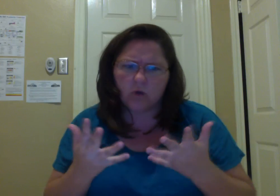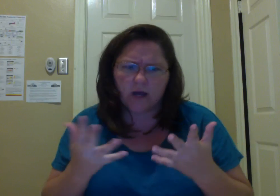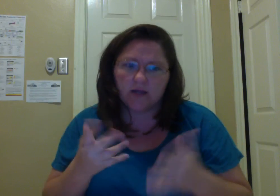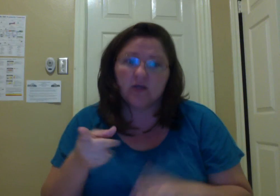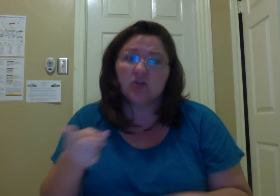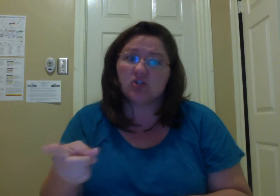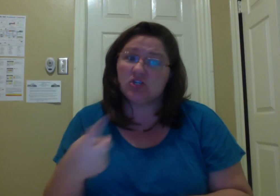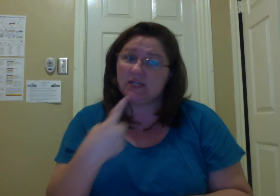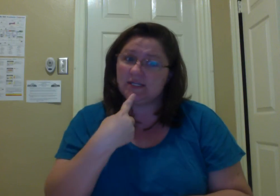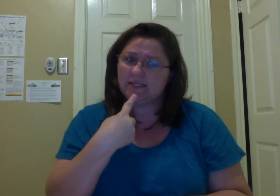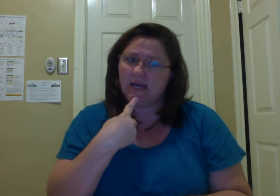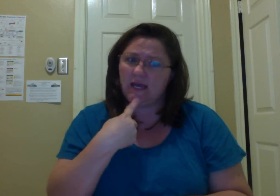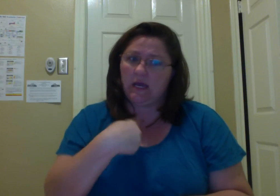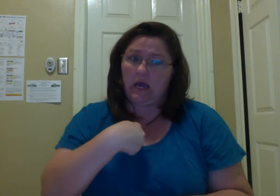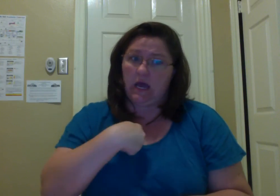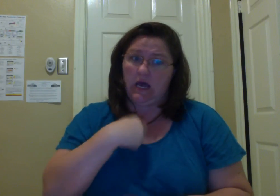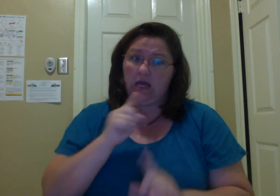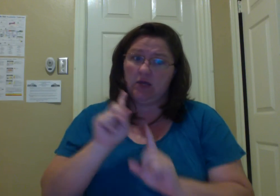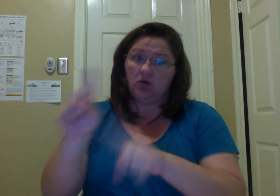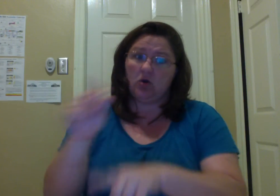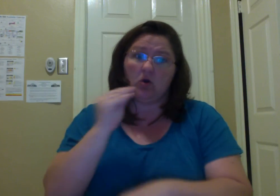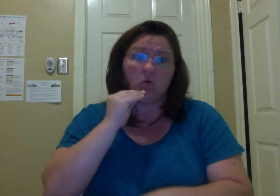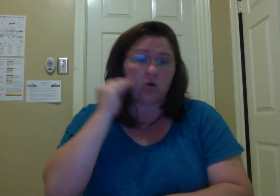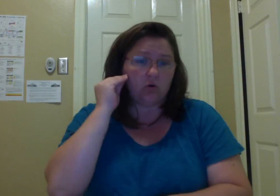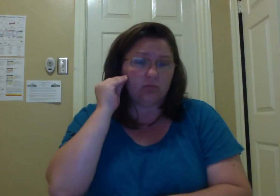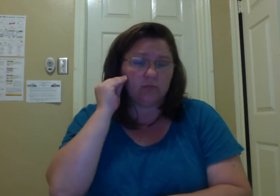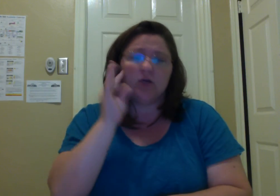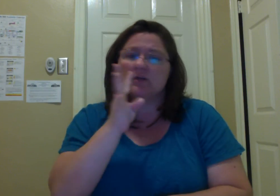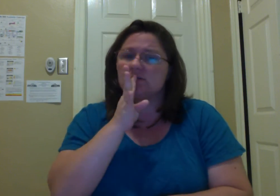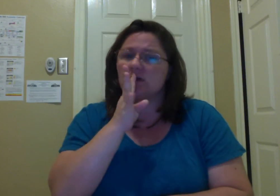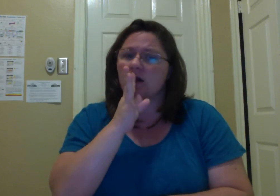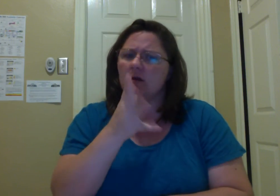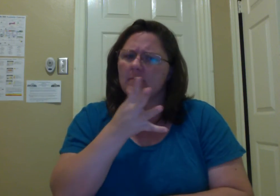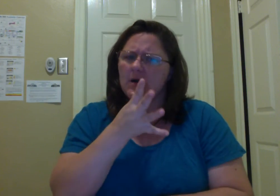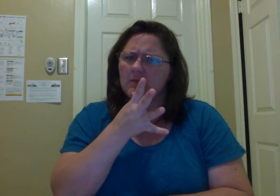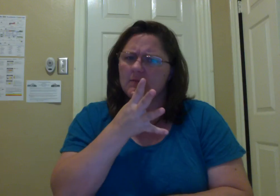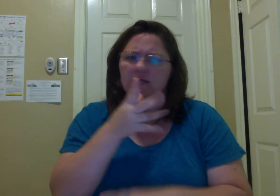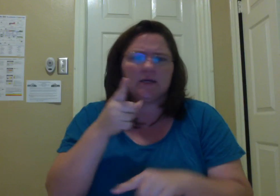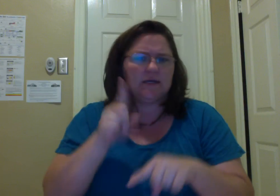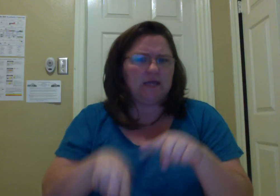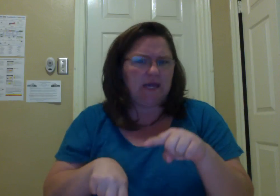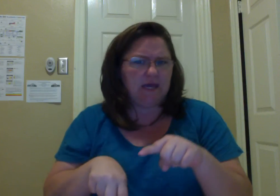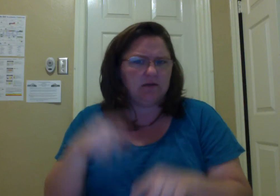what? She say, I go home, talk mom. Can't.